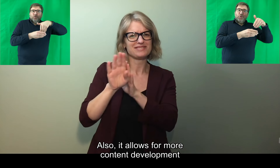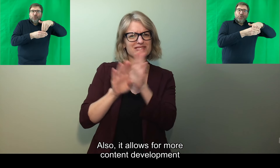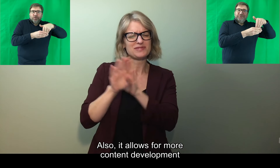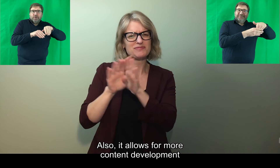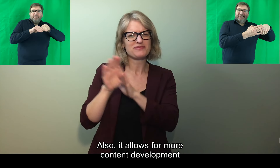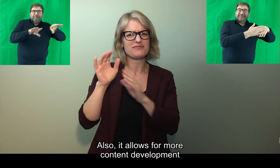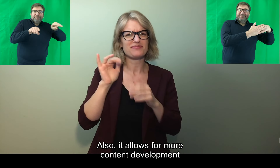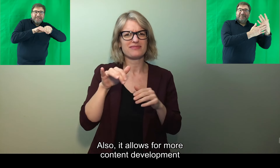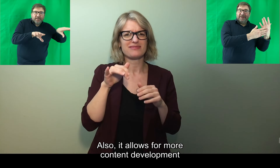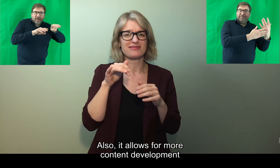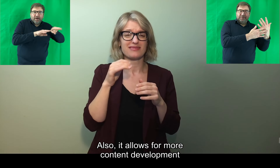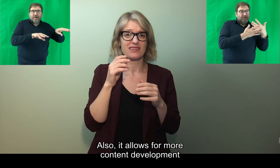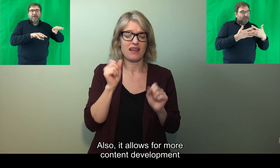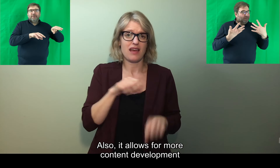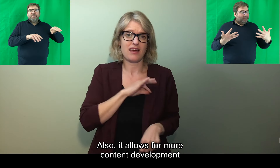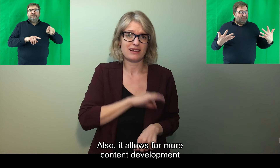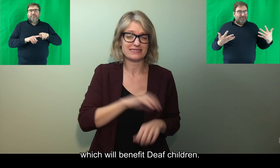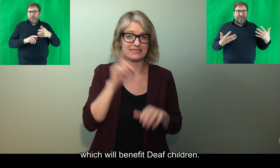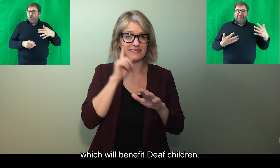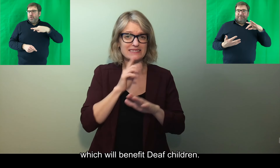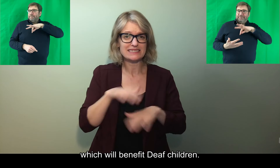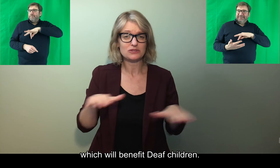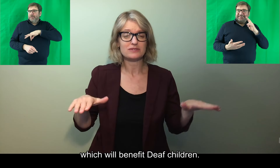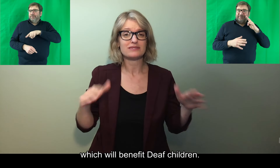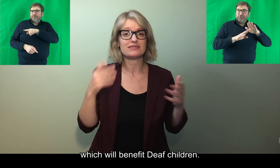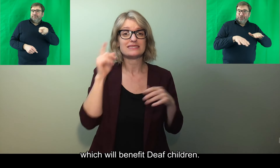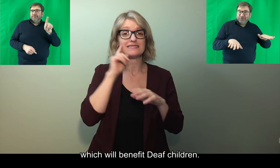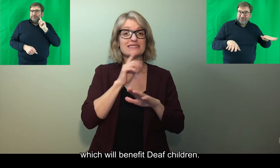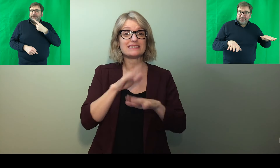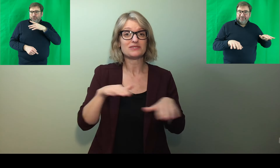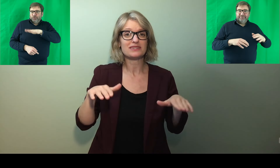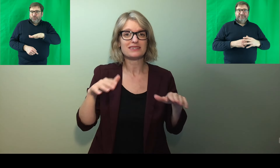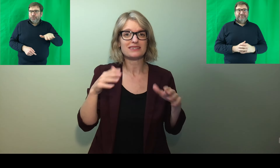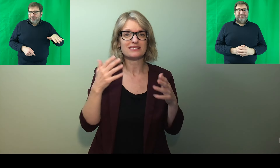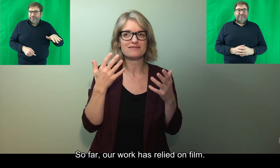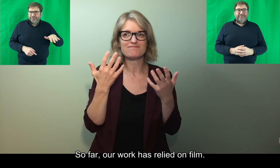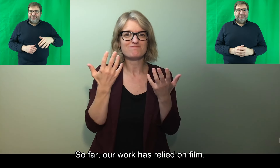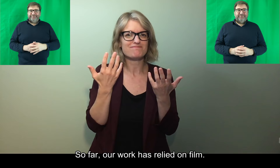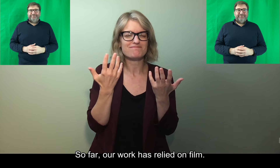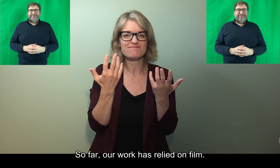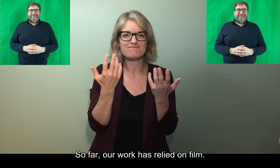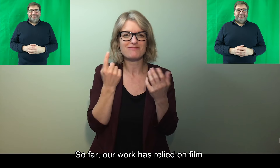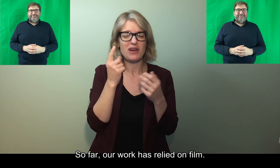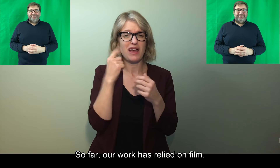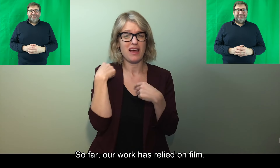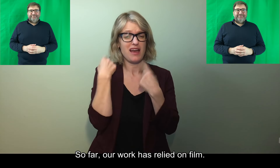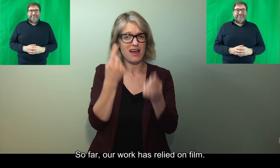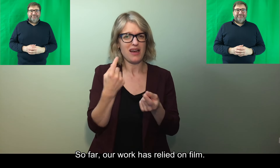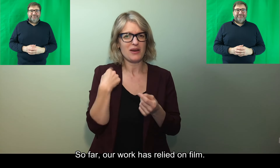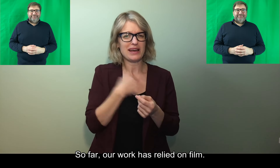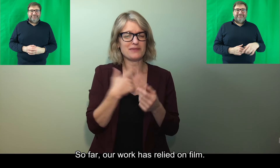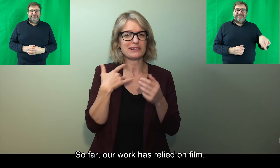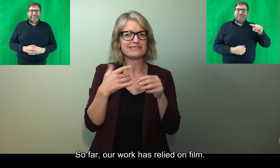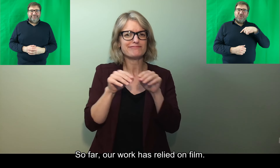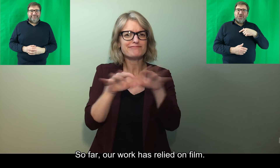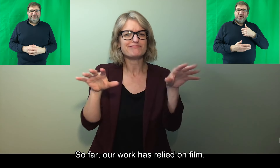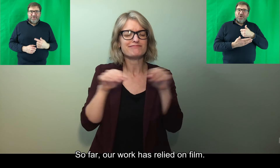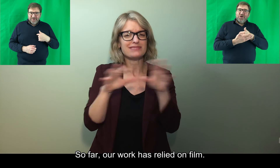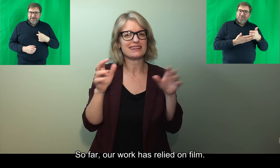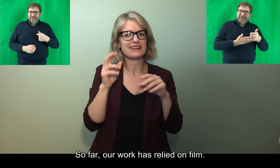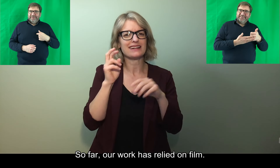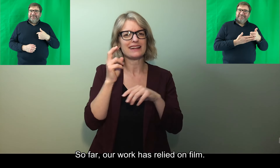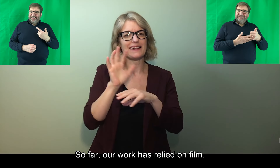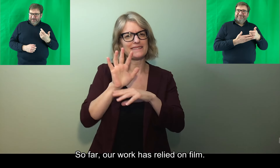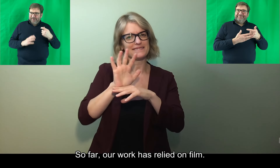Also, it allows for more content development, which will benefit deaf children. So far, our work